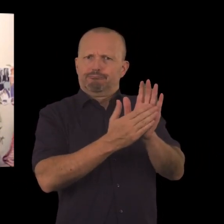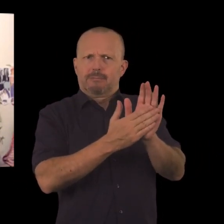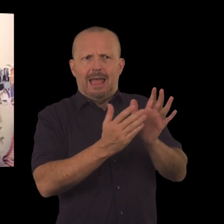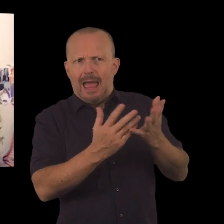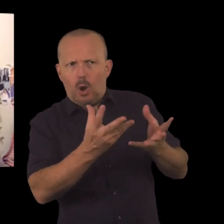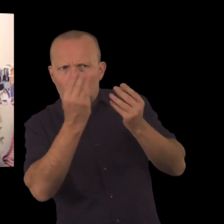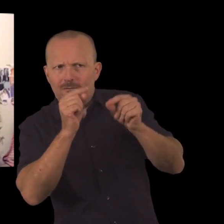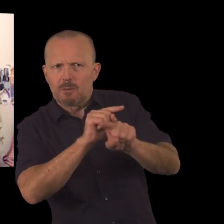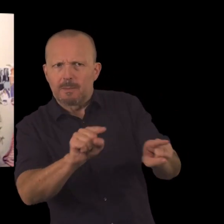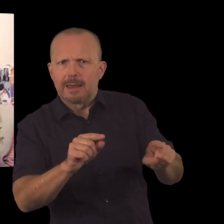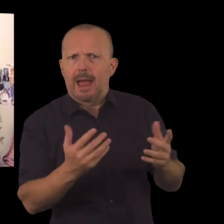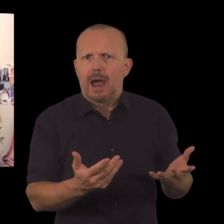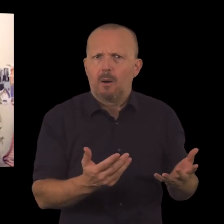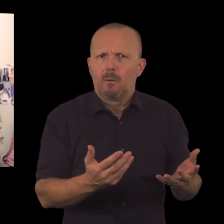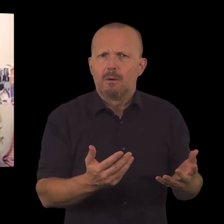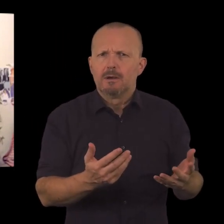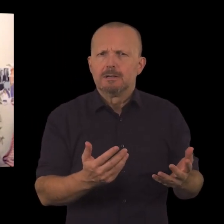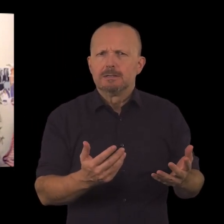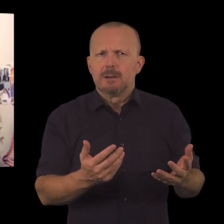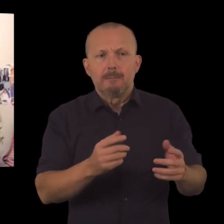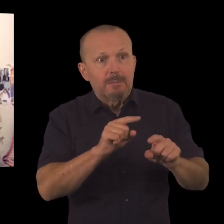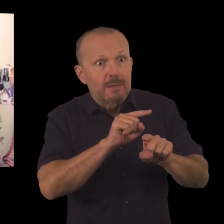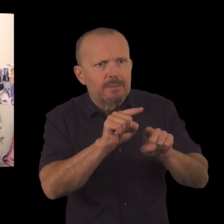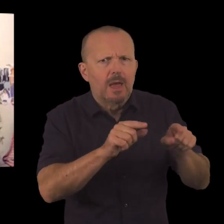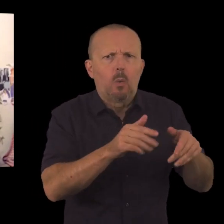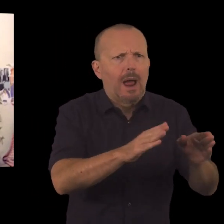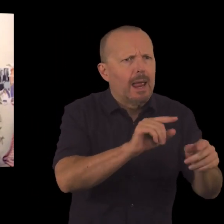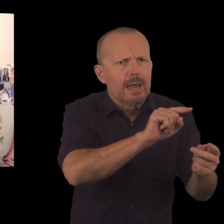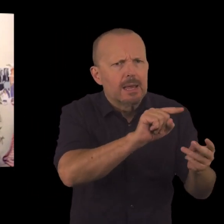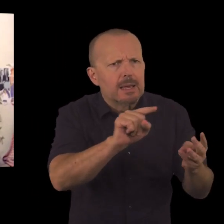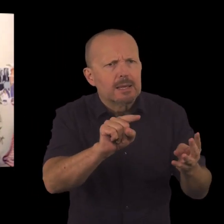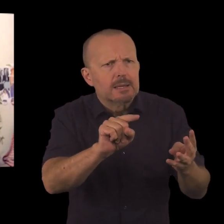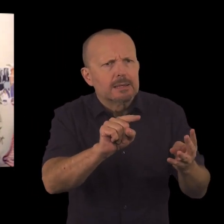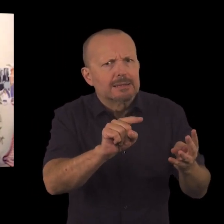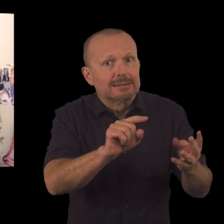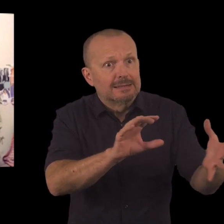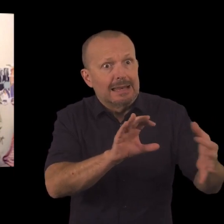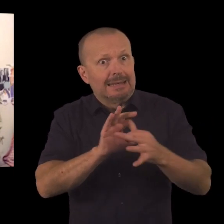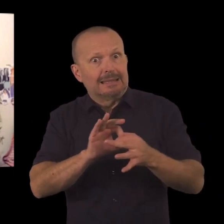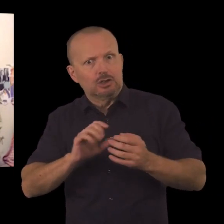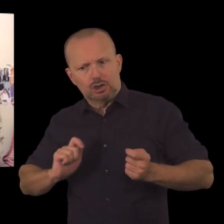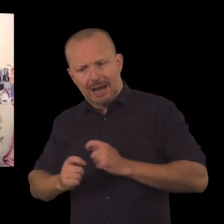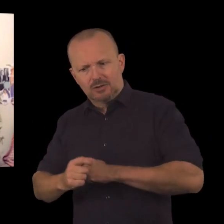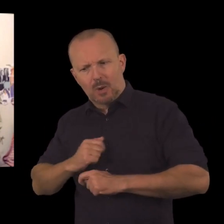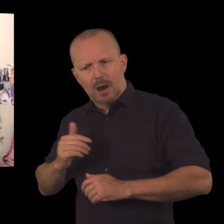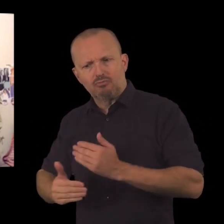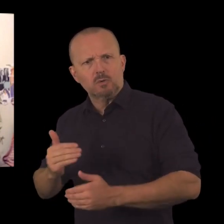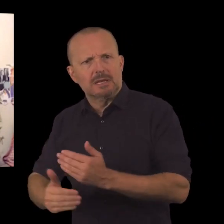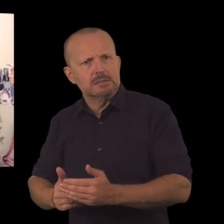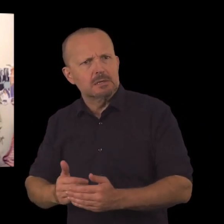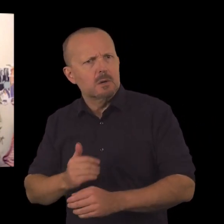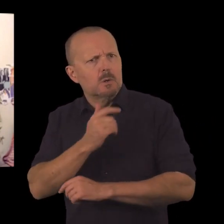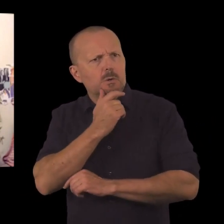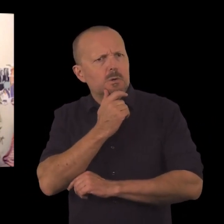that? Does that change how we do our process? No, I don't think it does change how we do our process. And